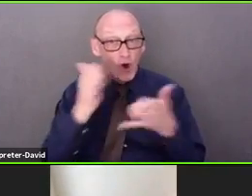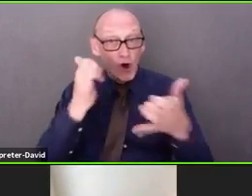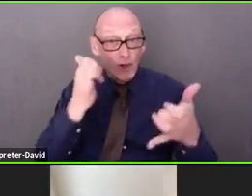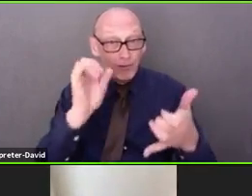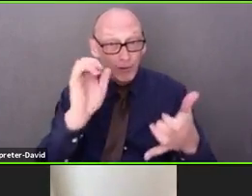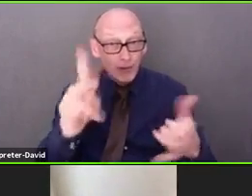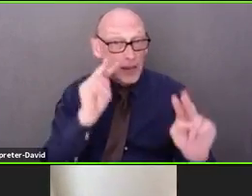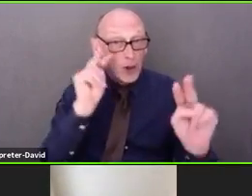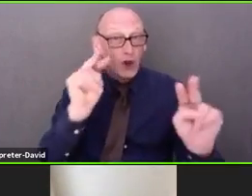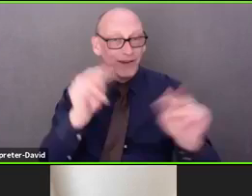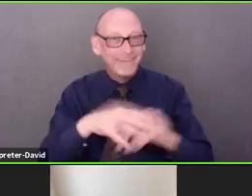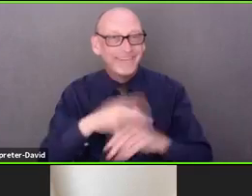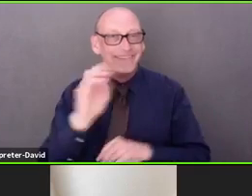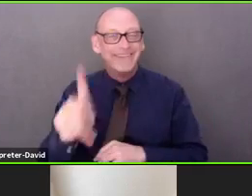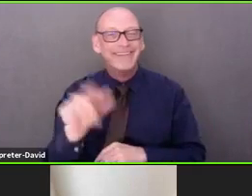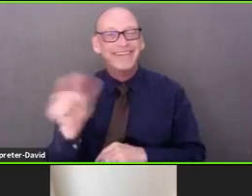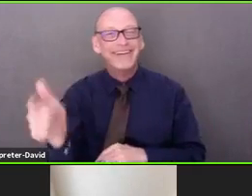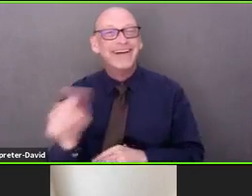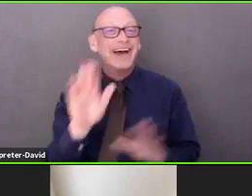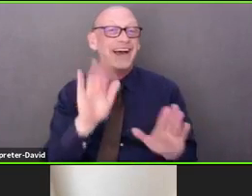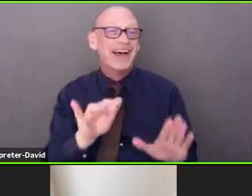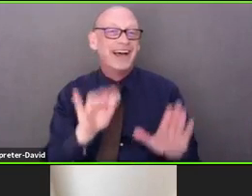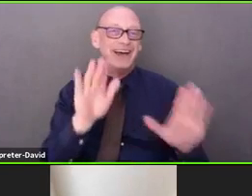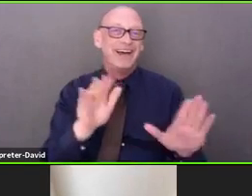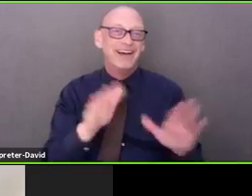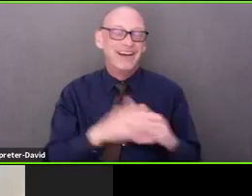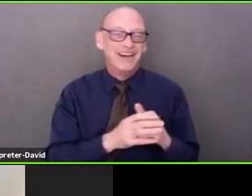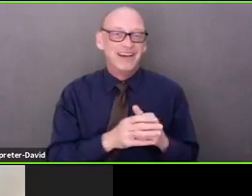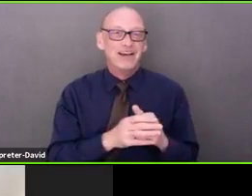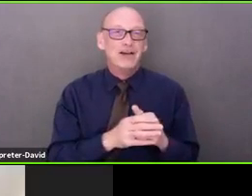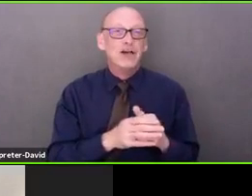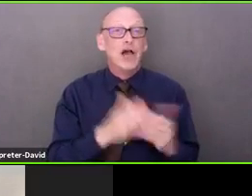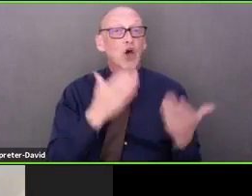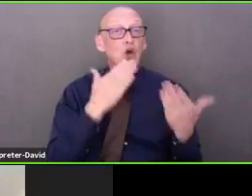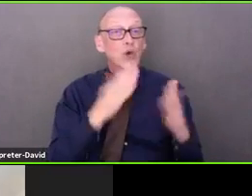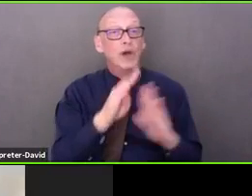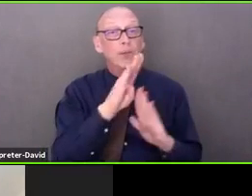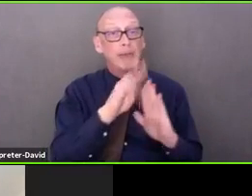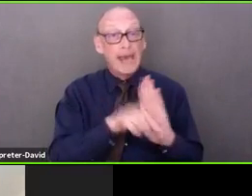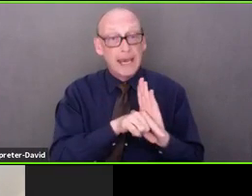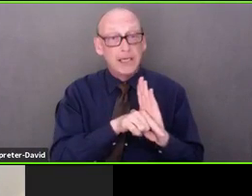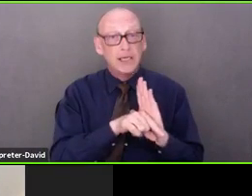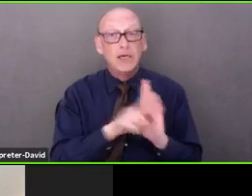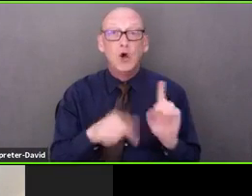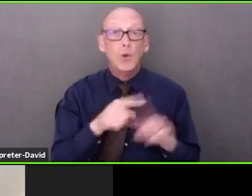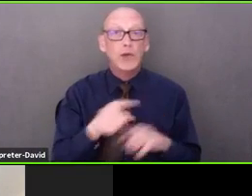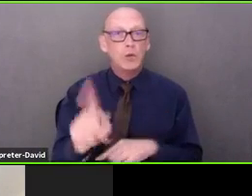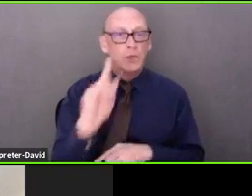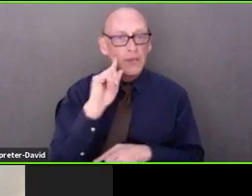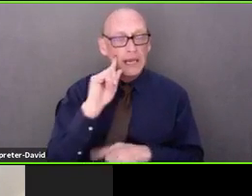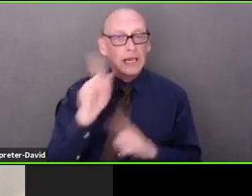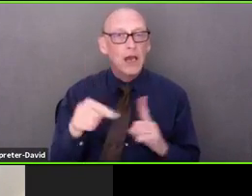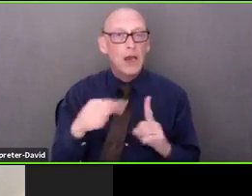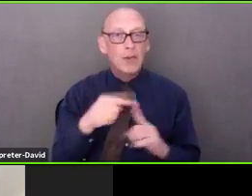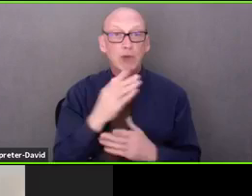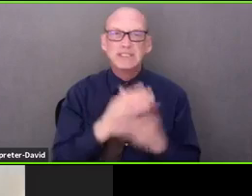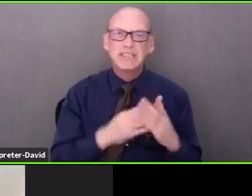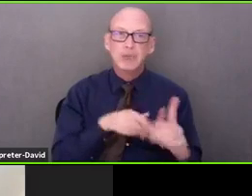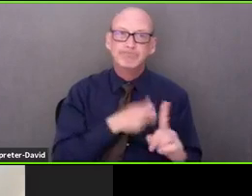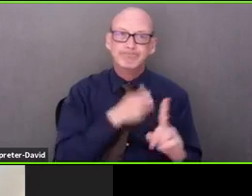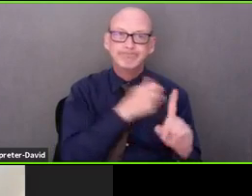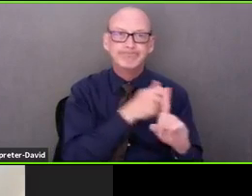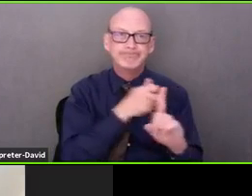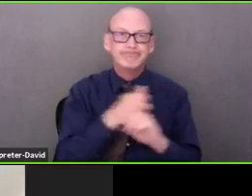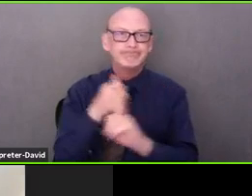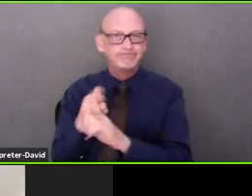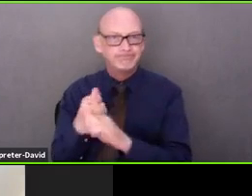look out. That's a great backdrop because when you think of some of the impacts that have